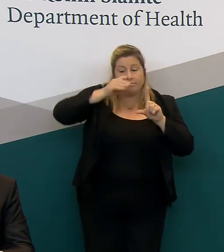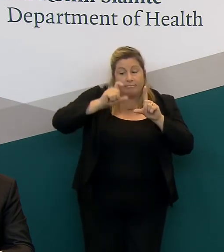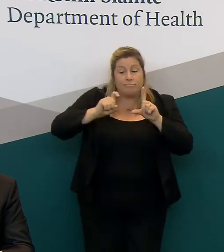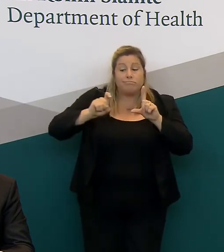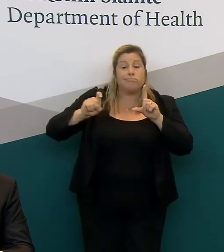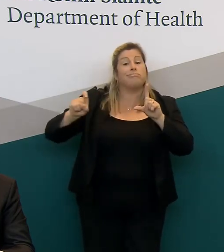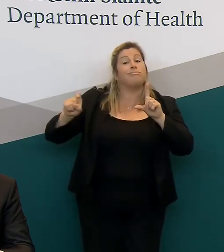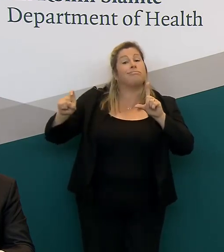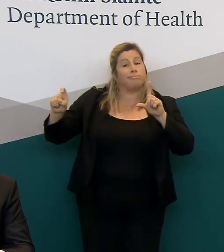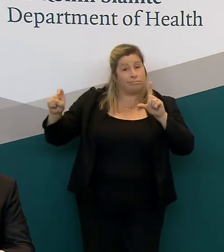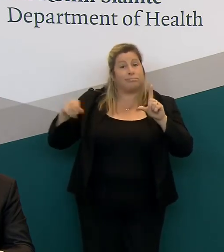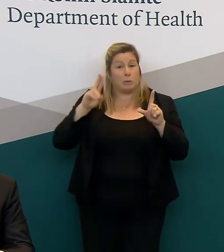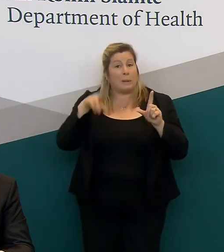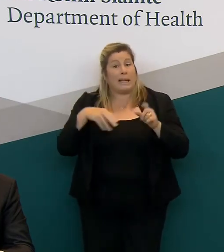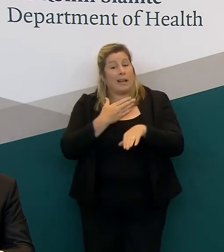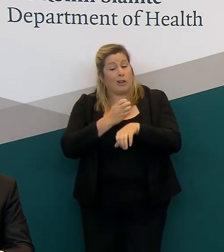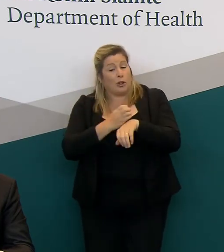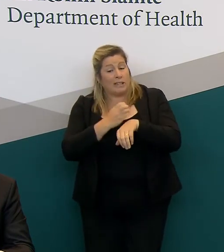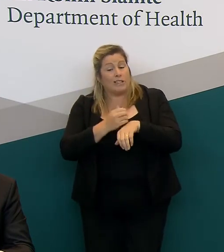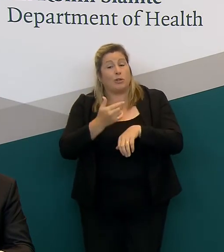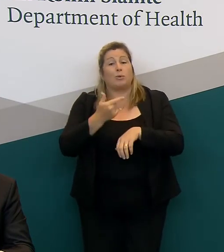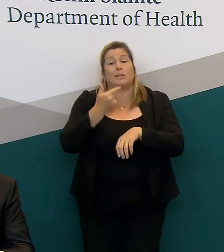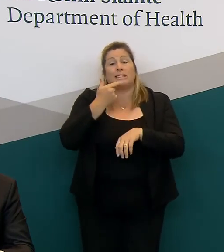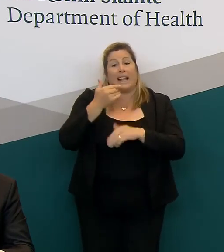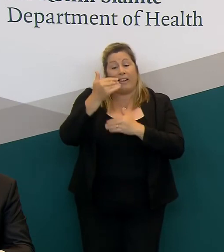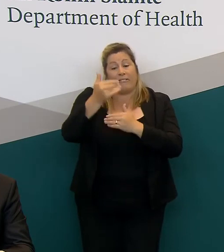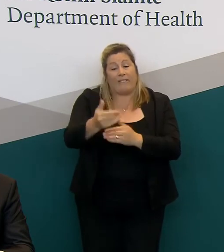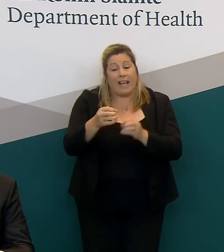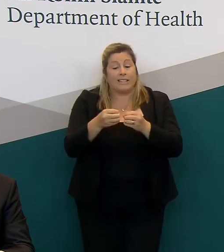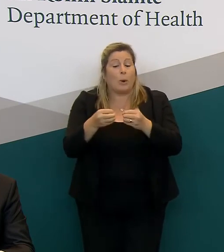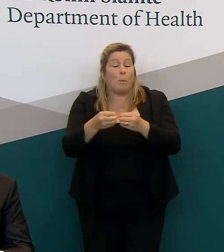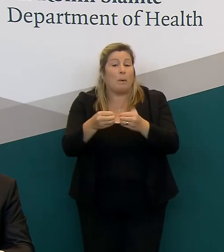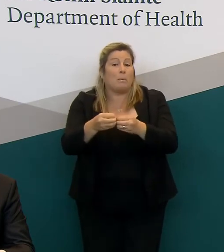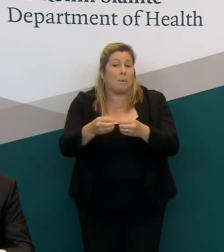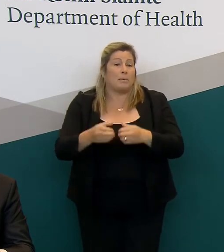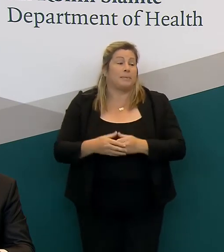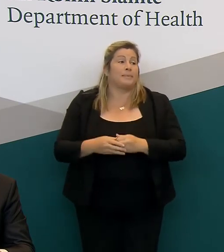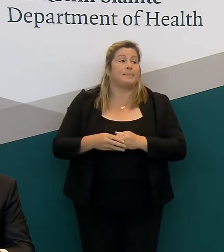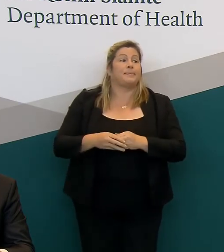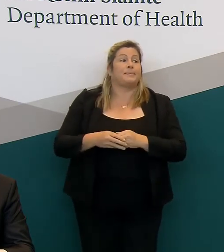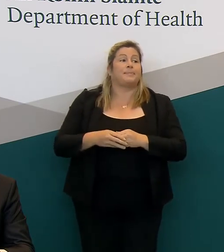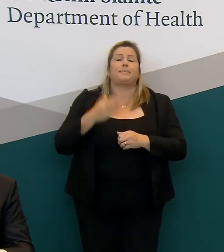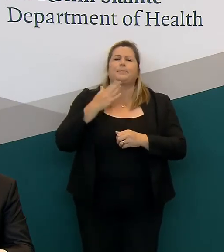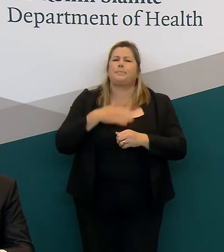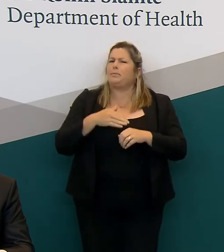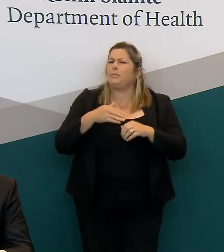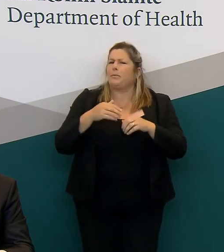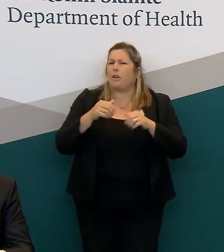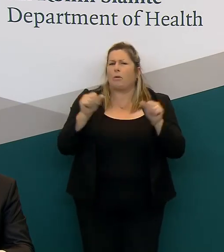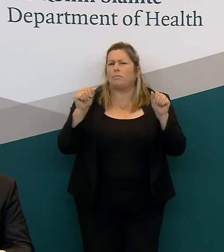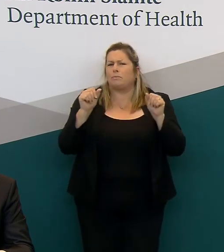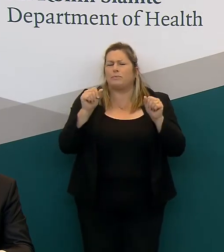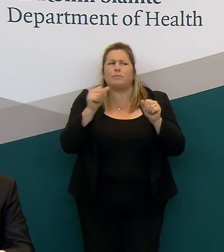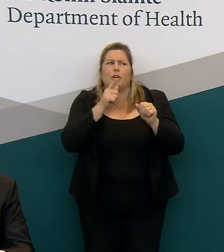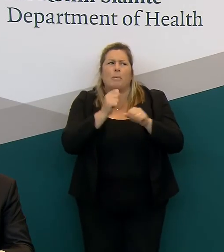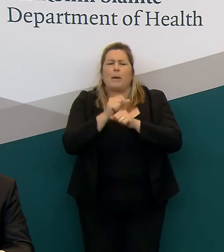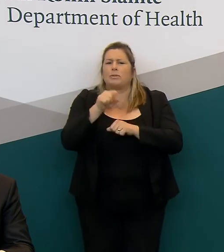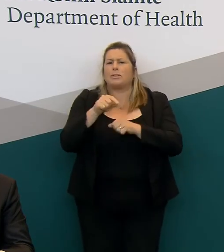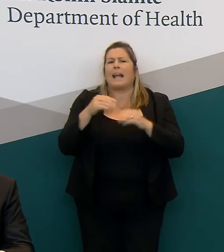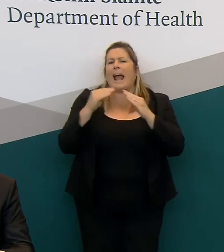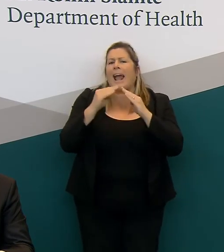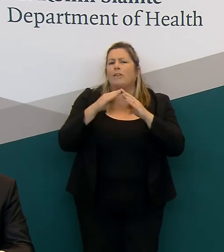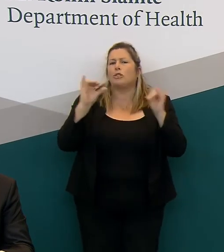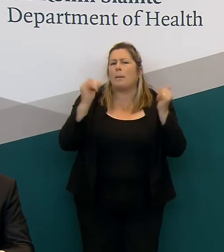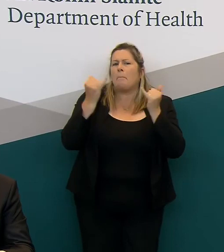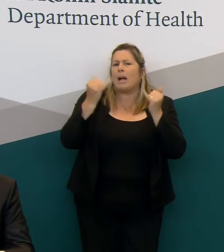recommendations of the kind that we're in a position to make around easing restrictions. And just briefly on those house parties, people who have them,